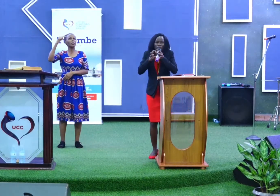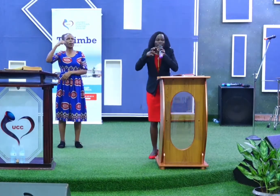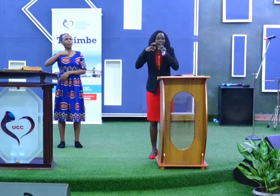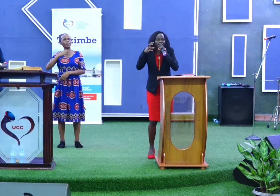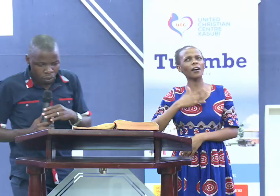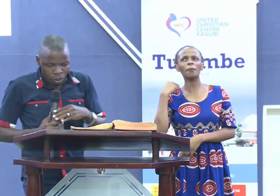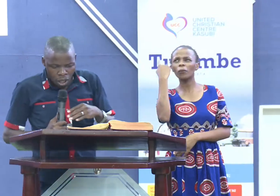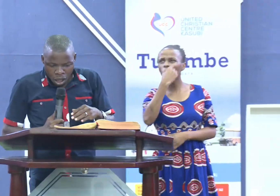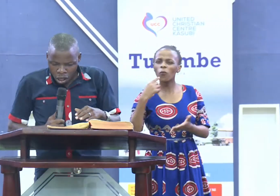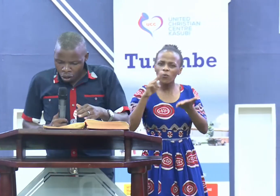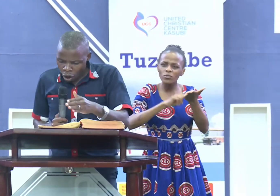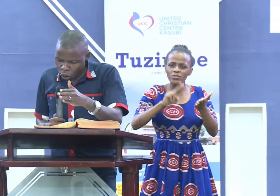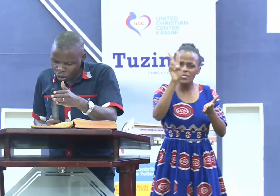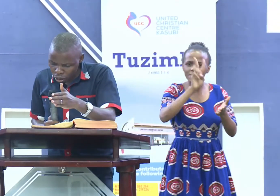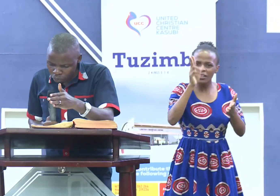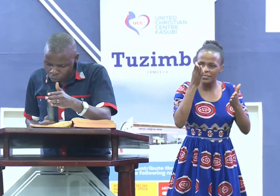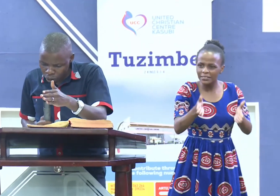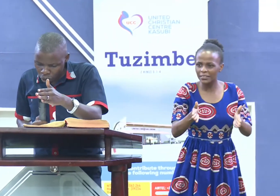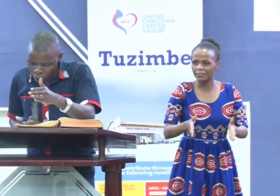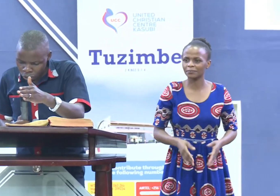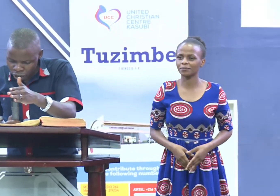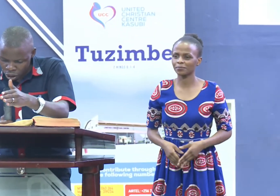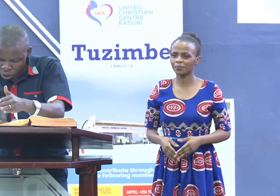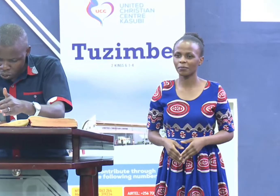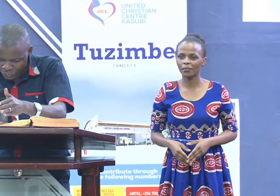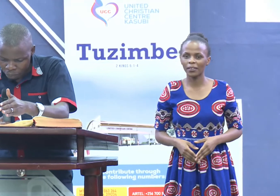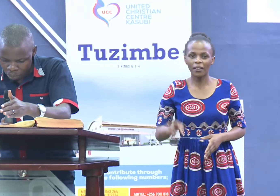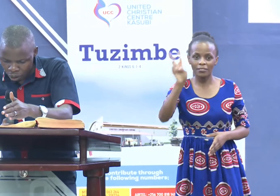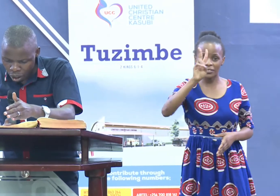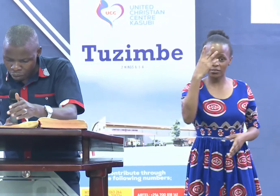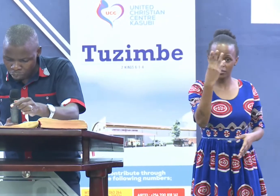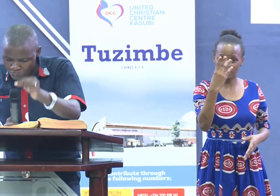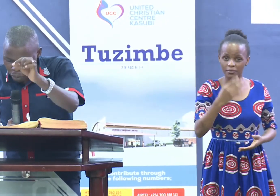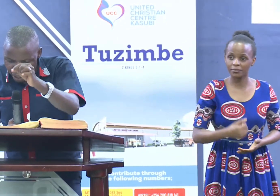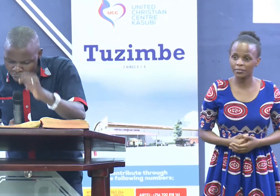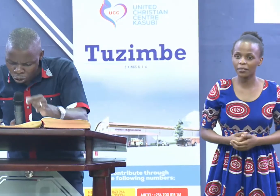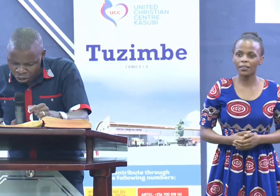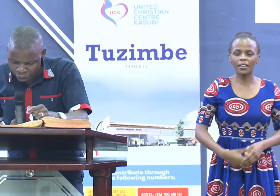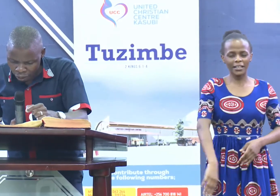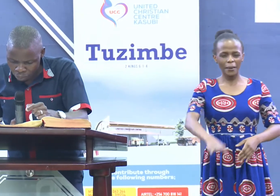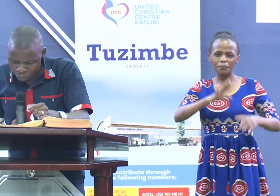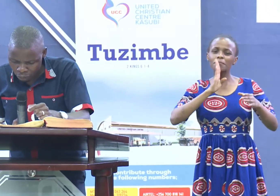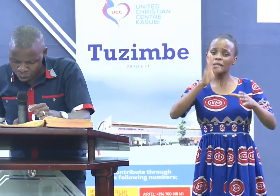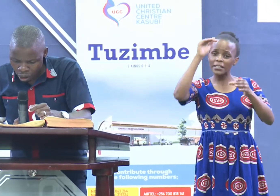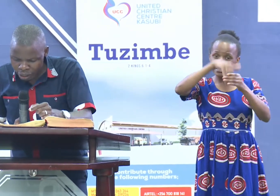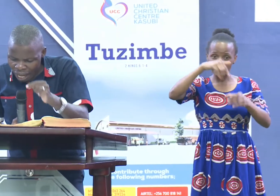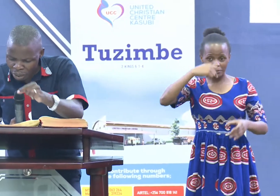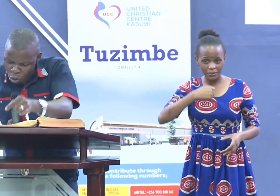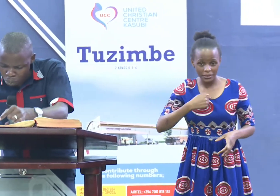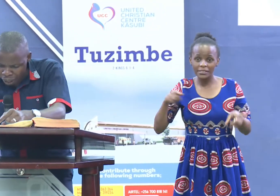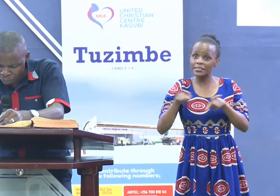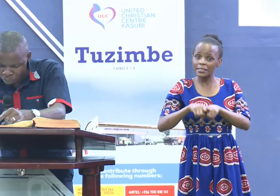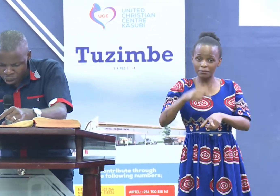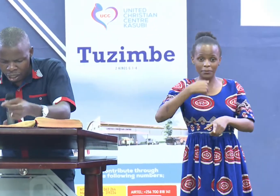When you've really understood, who are you? Who am I? Who is quoting this? Verse 4. Abide in